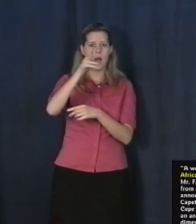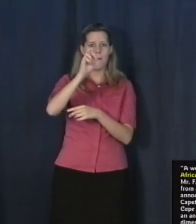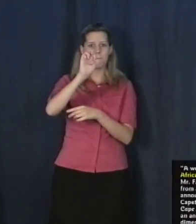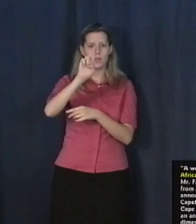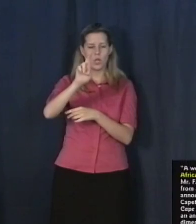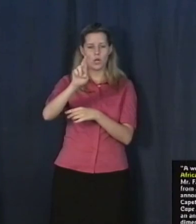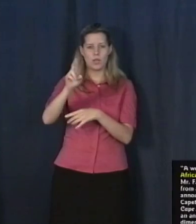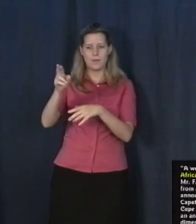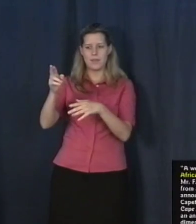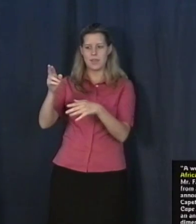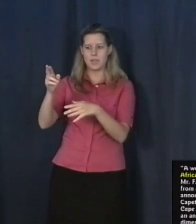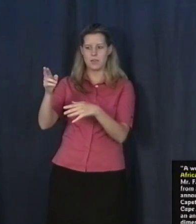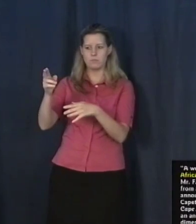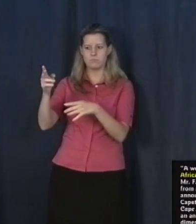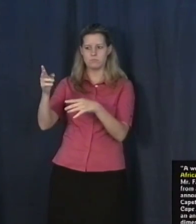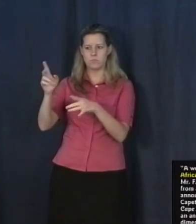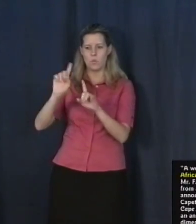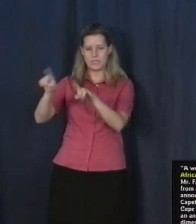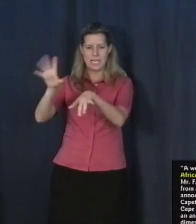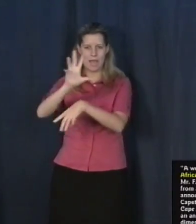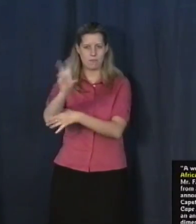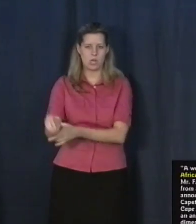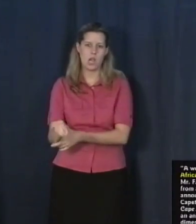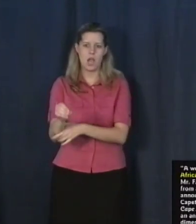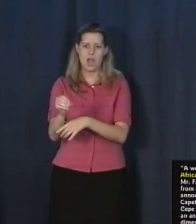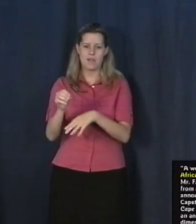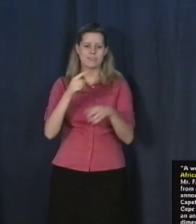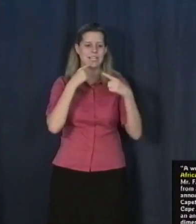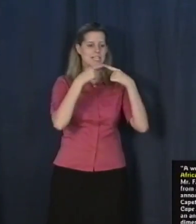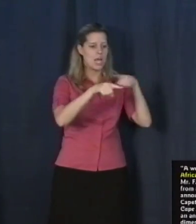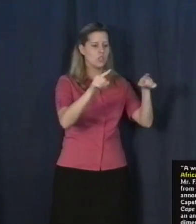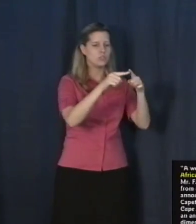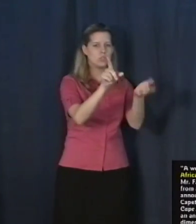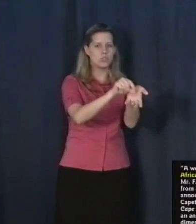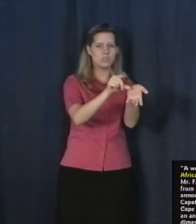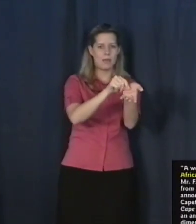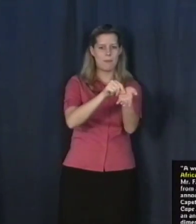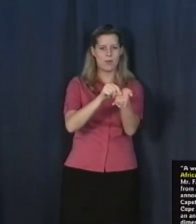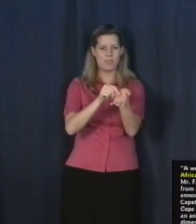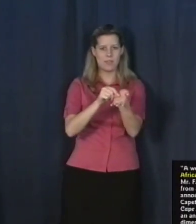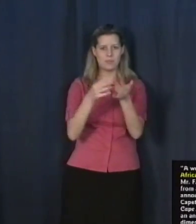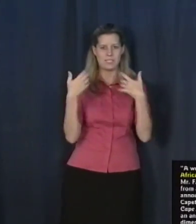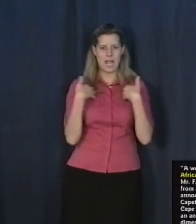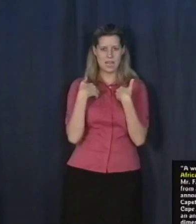He returned to Africa from a trip to Angola and announced to the newspaper that there was an